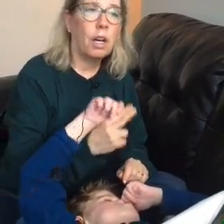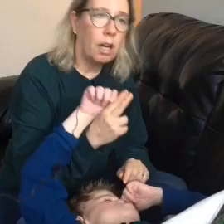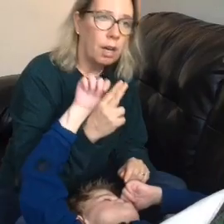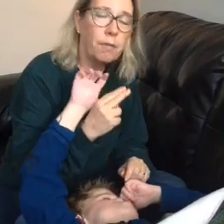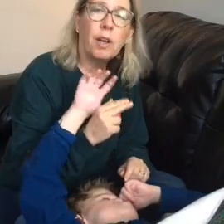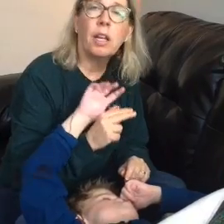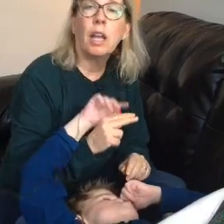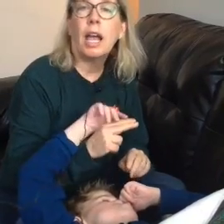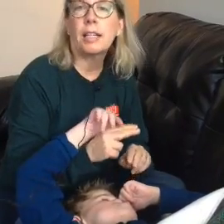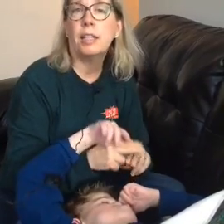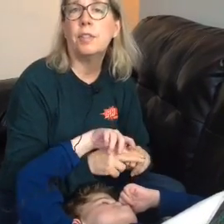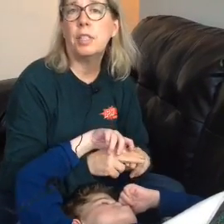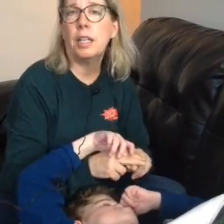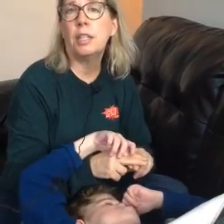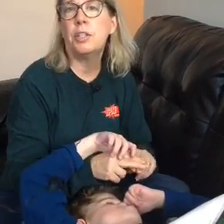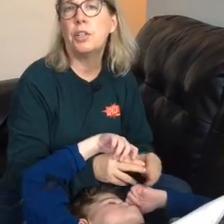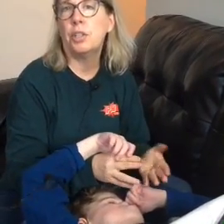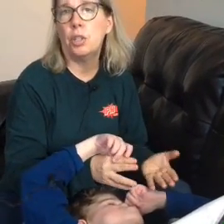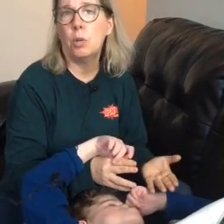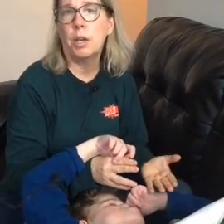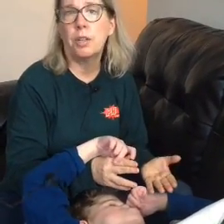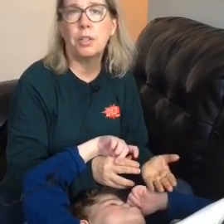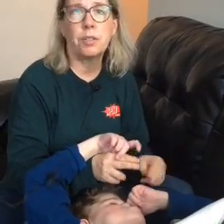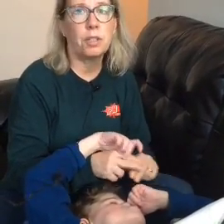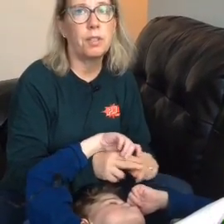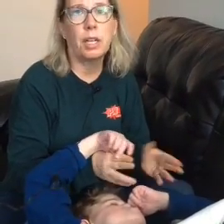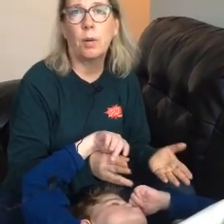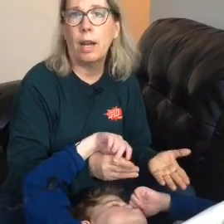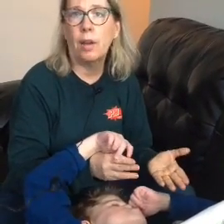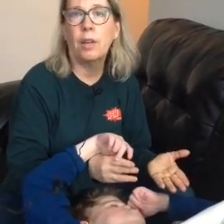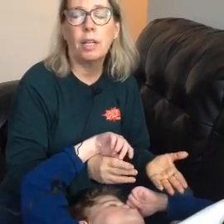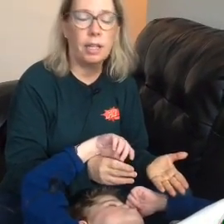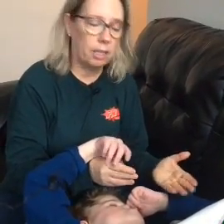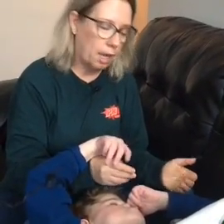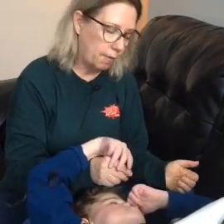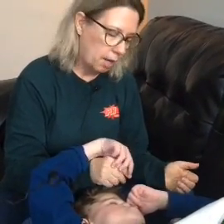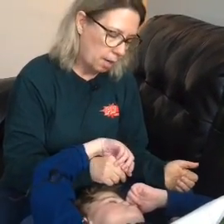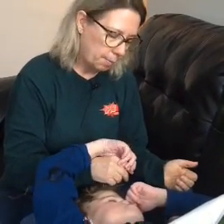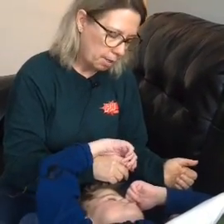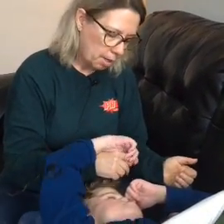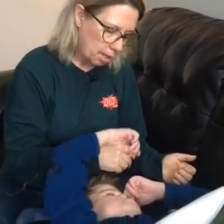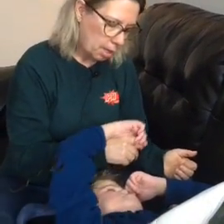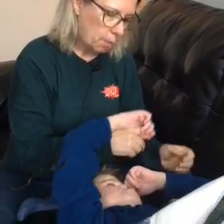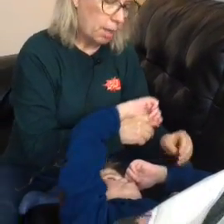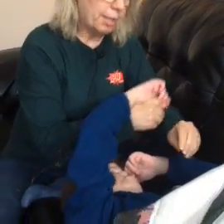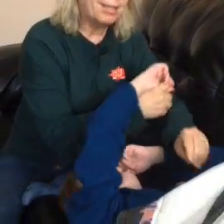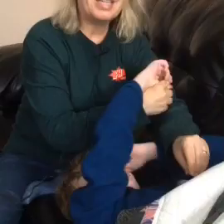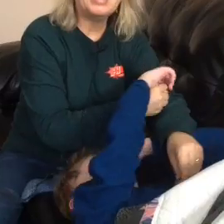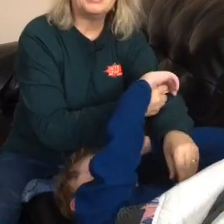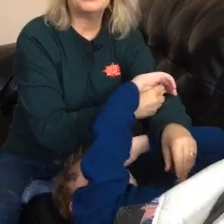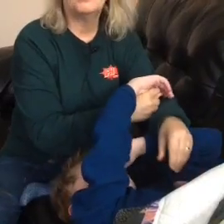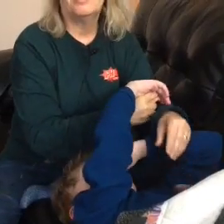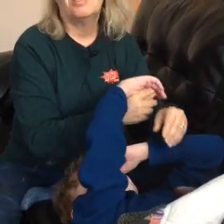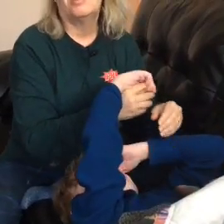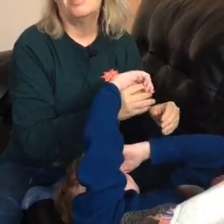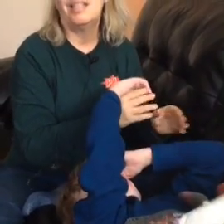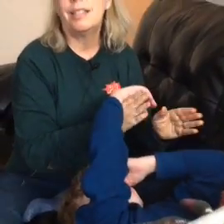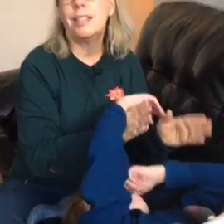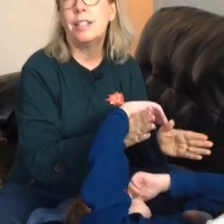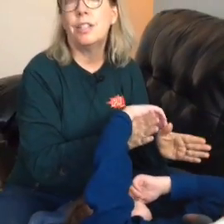a fun activity that you can do while you're just sitting around. And again, a lot of times while he's eating and he's still,